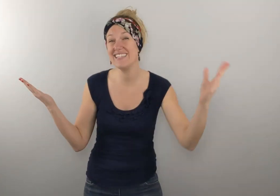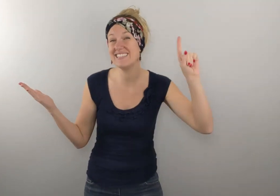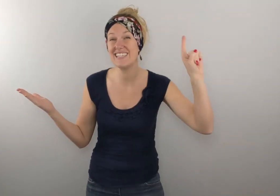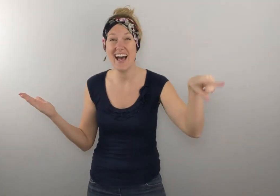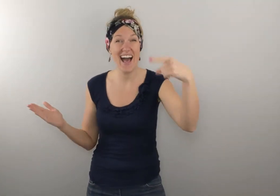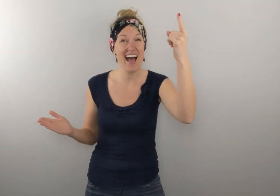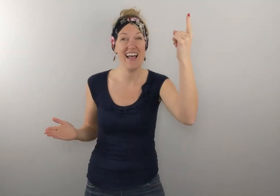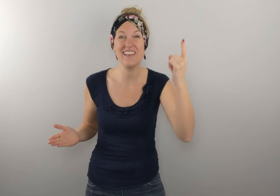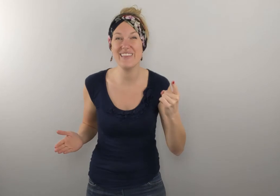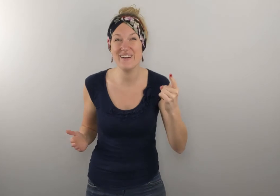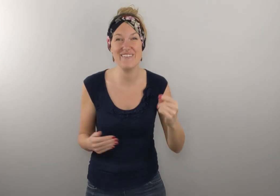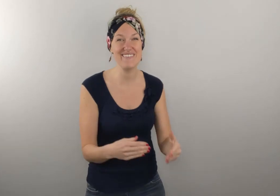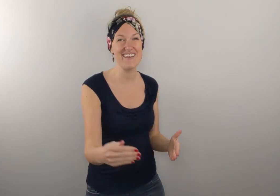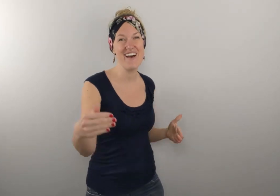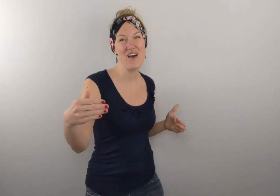Christ alone,